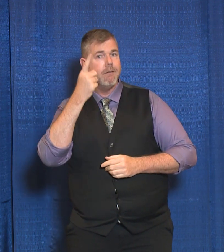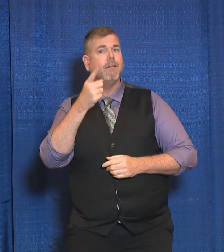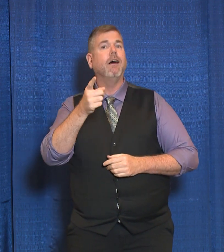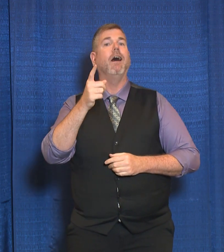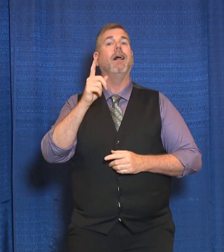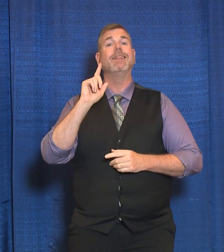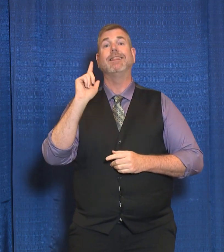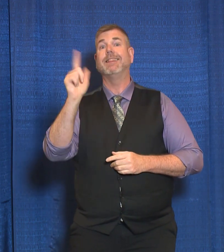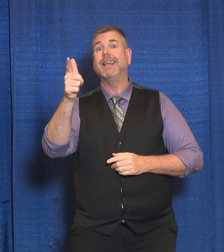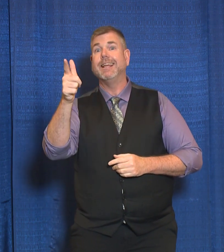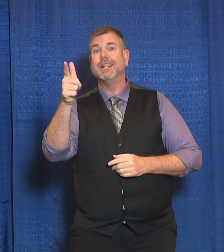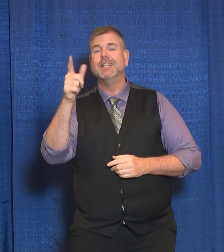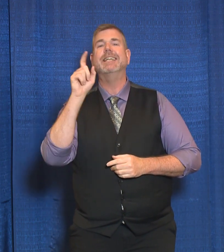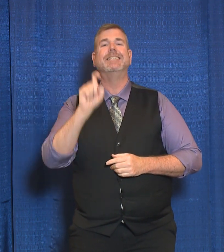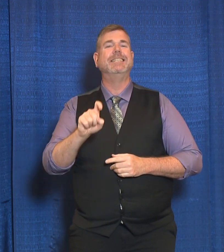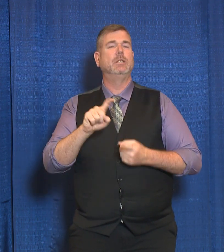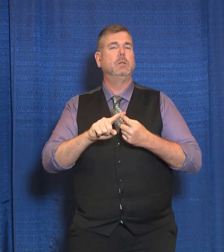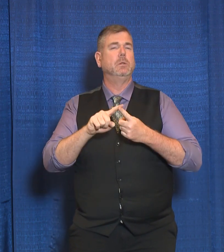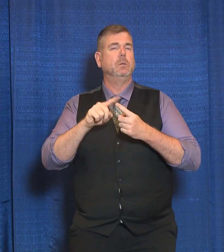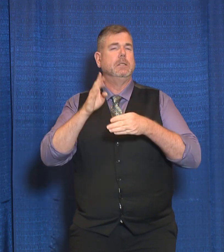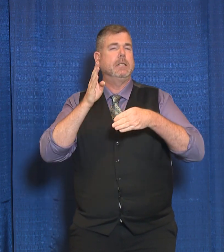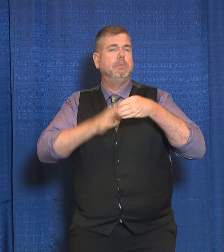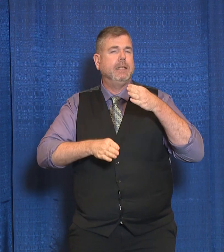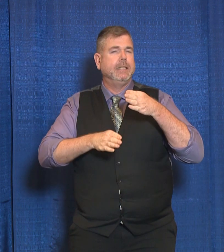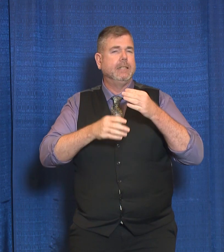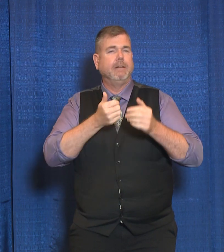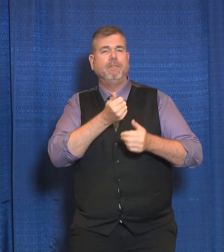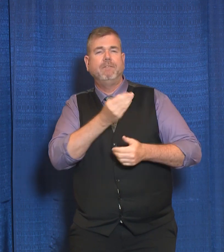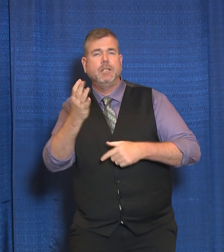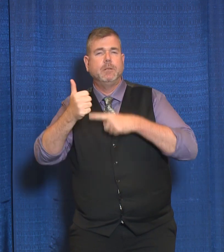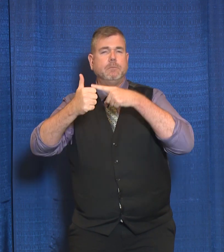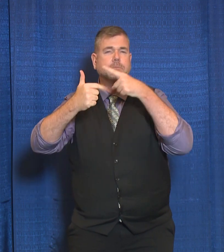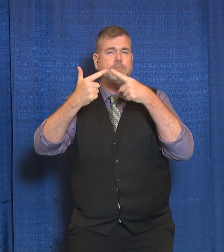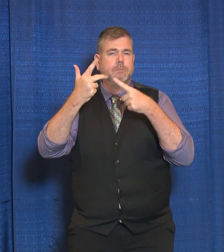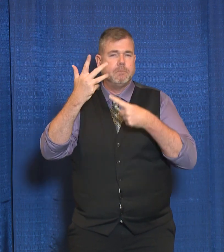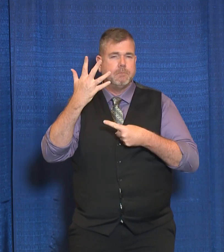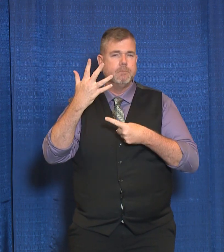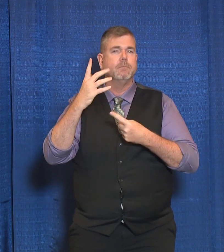You will need to take additional steps later on to complete your registration.